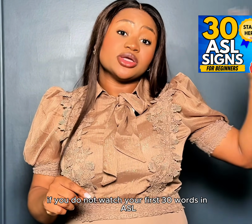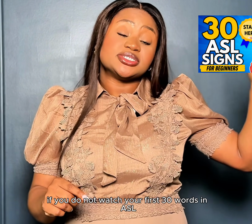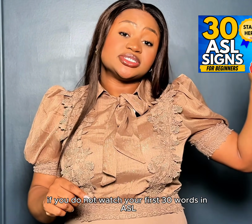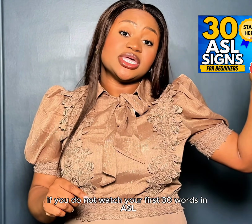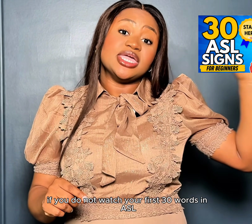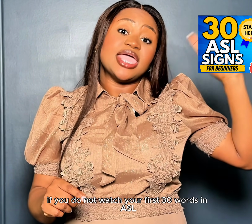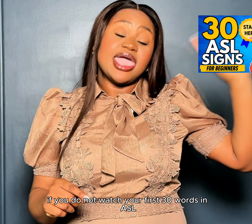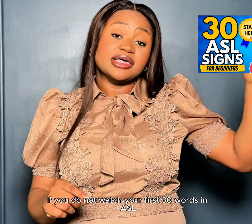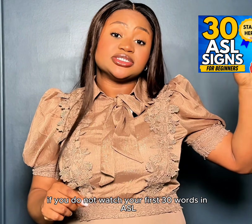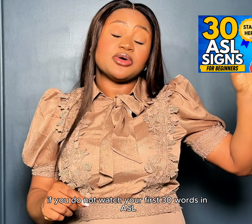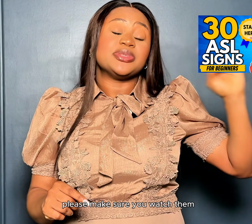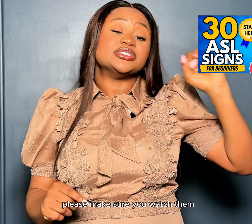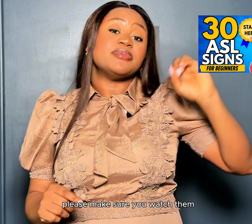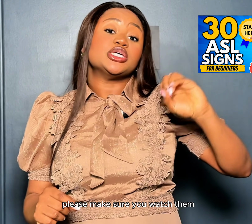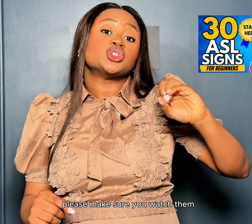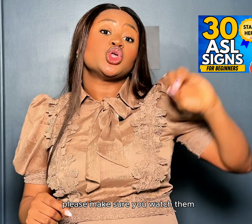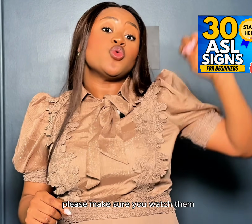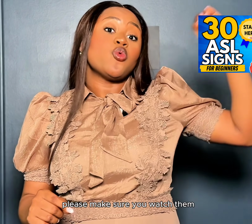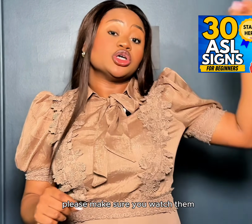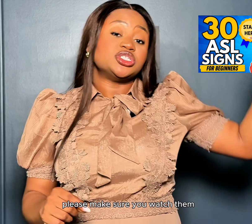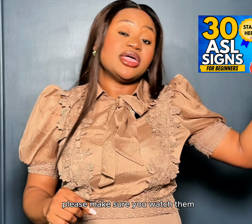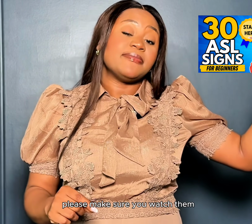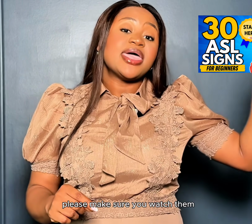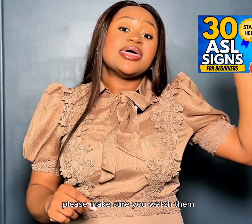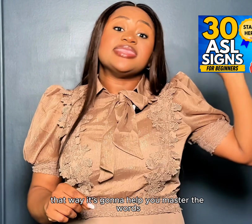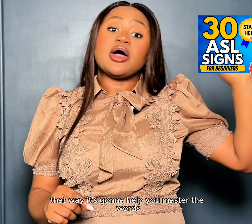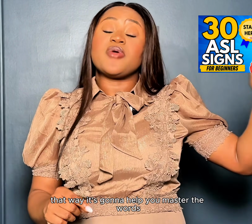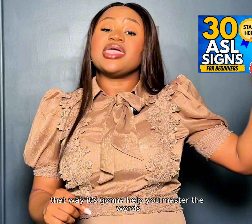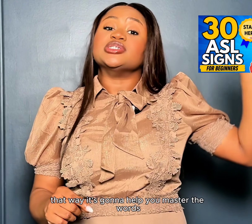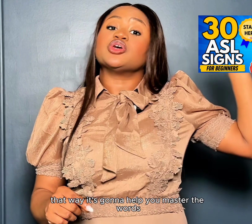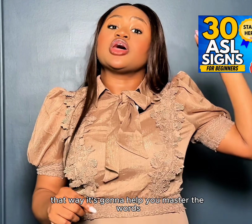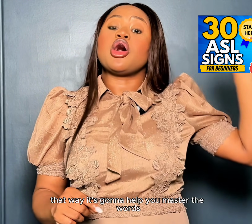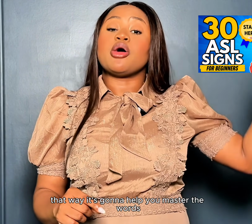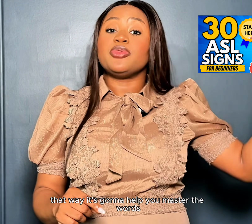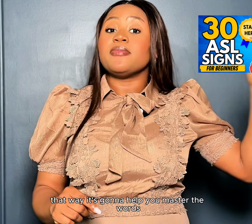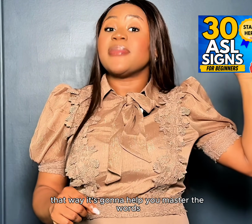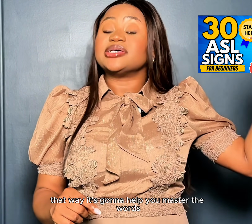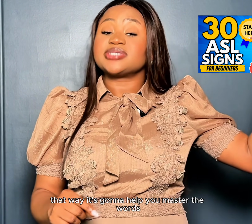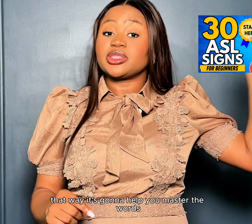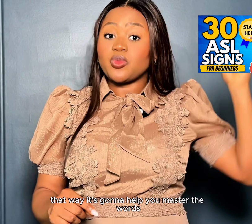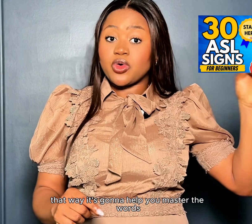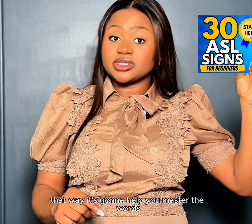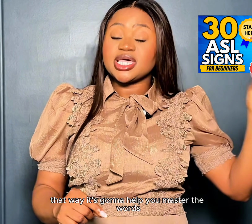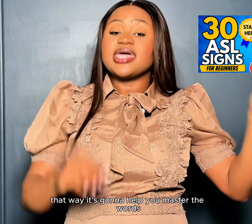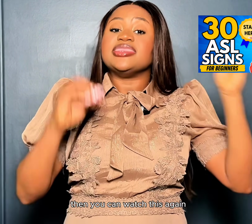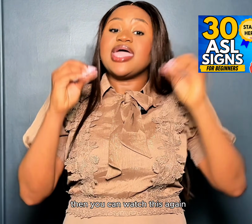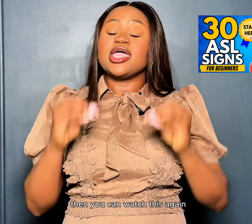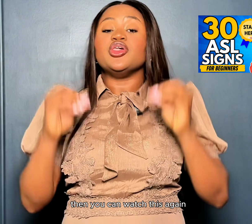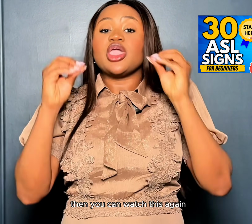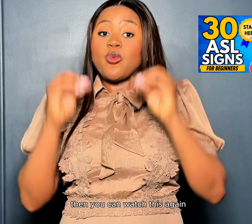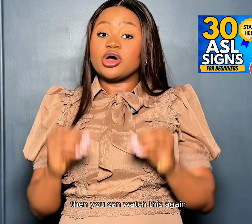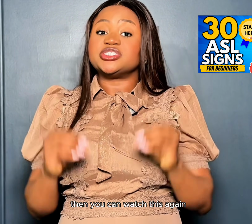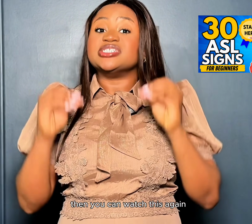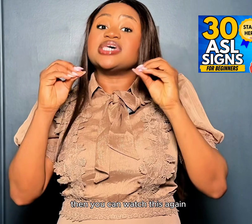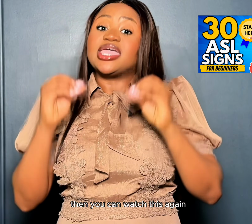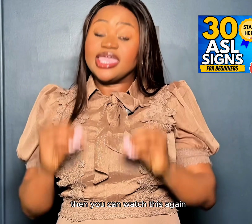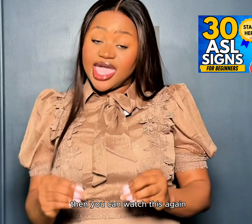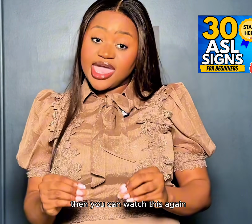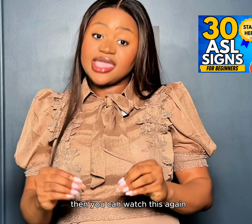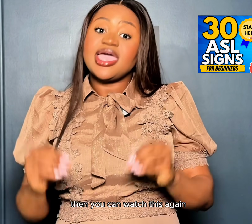words in ASL, please make sure you watch them. That way it's going to help you master the words. Then you can watch this again